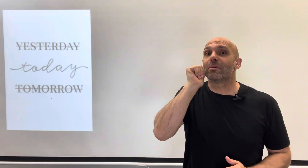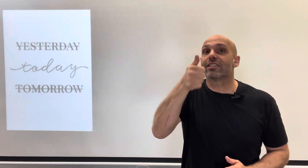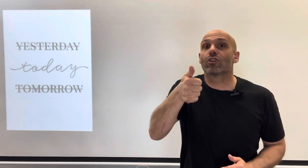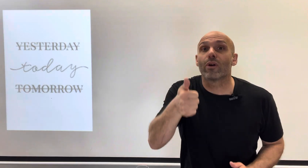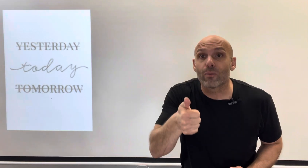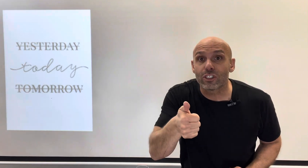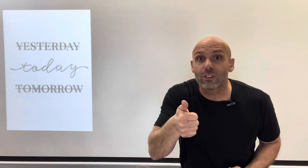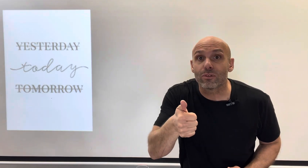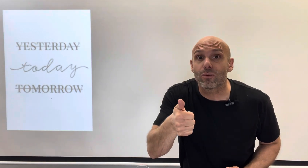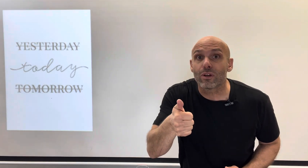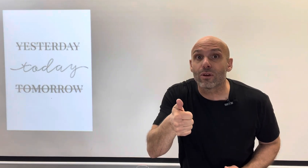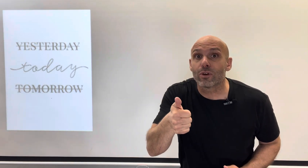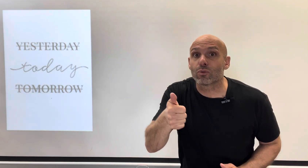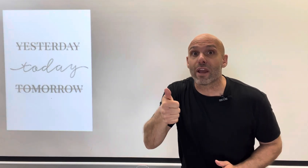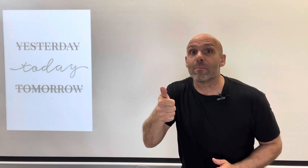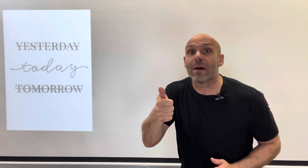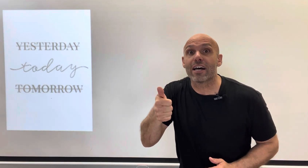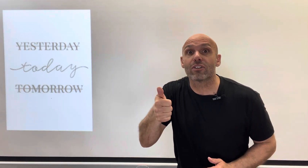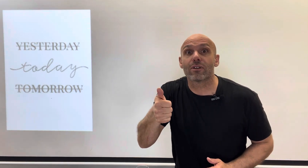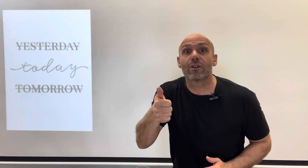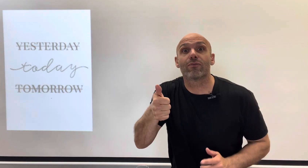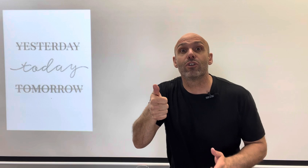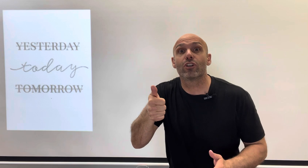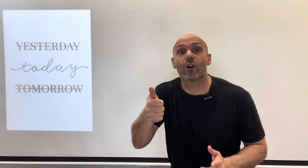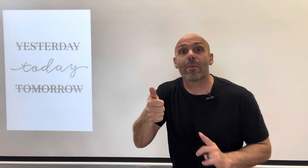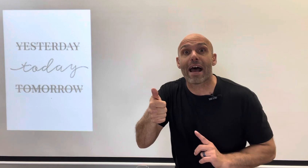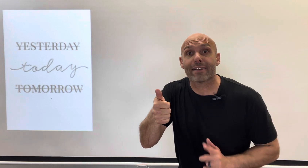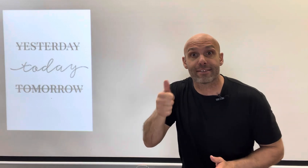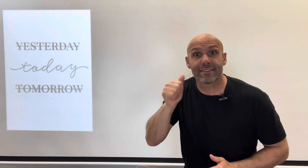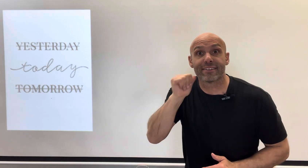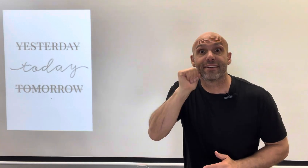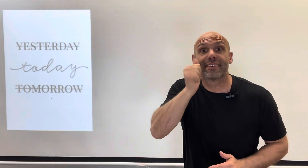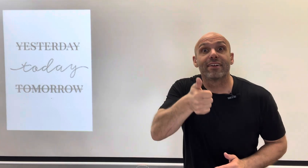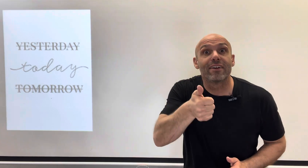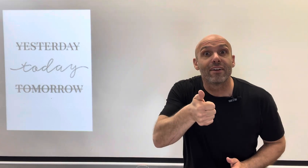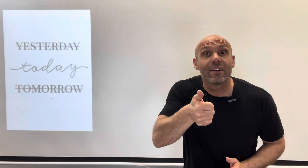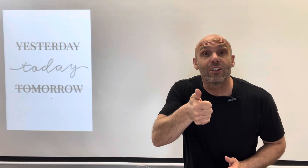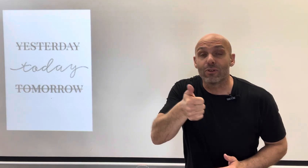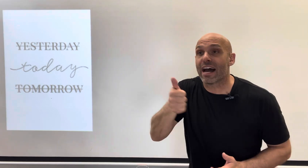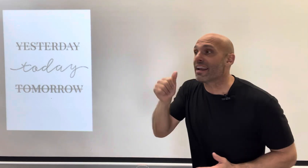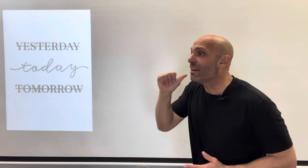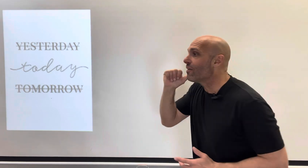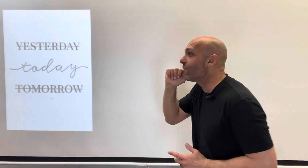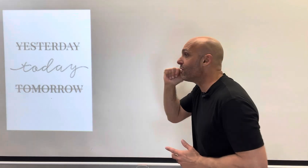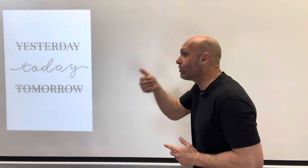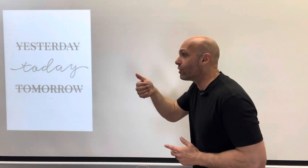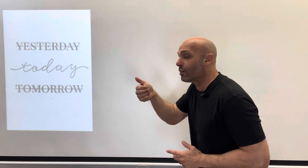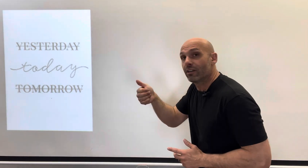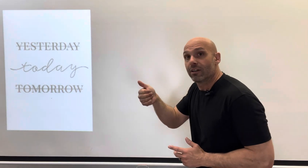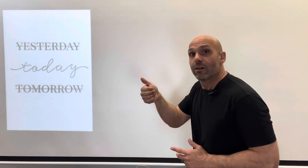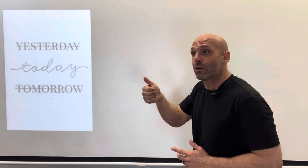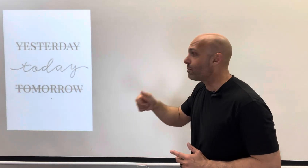it's going which way? Past or future or past? You got it. Future, which means